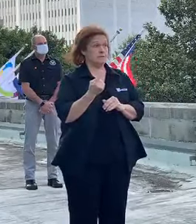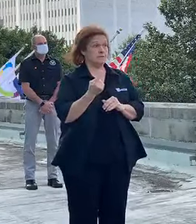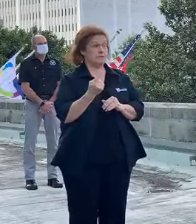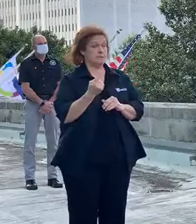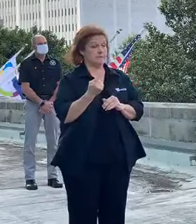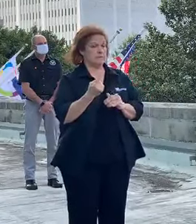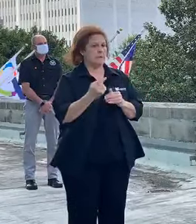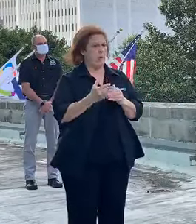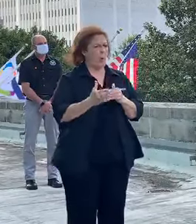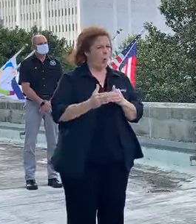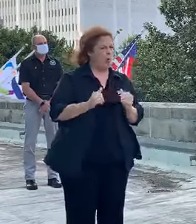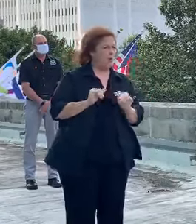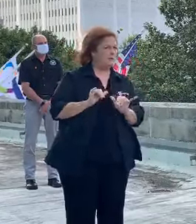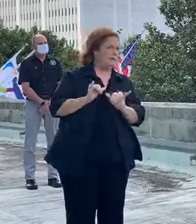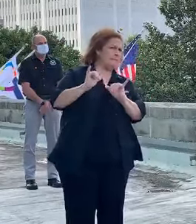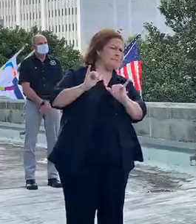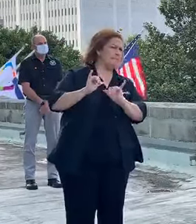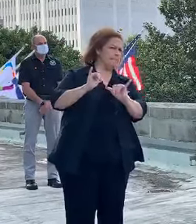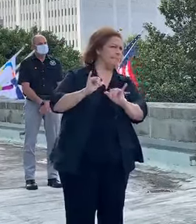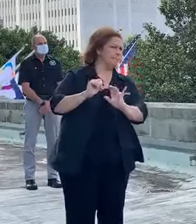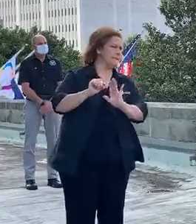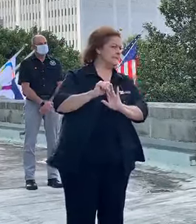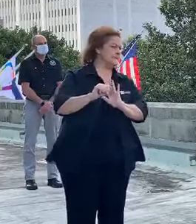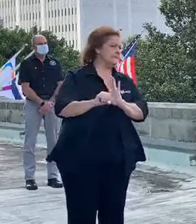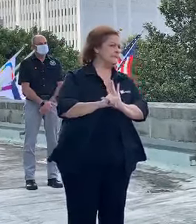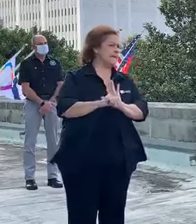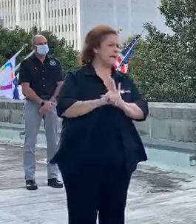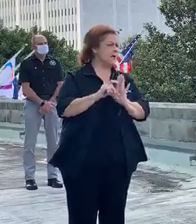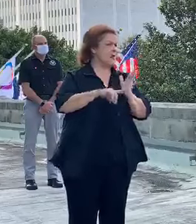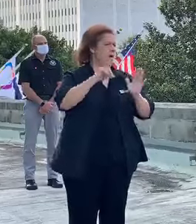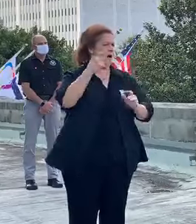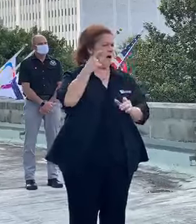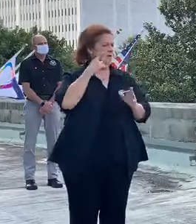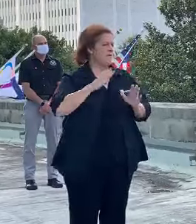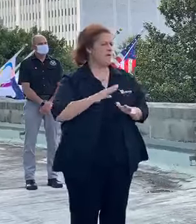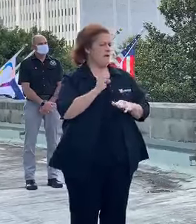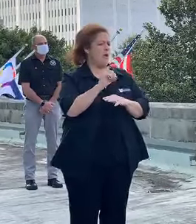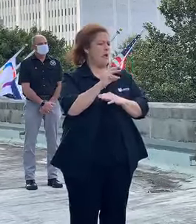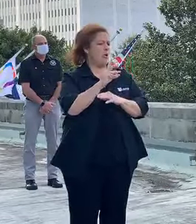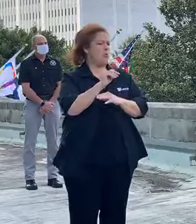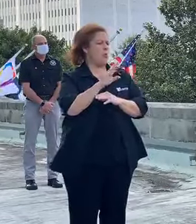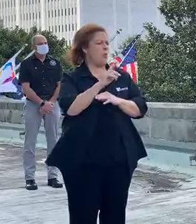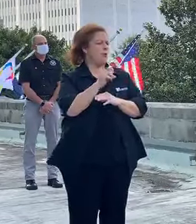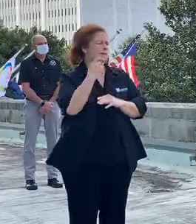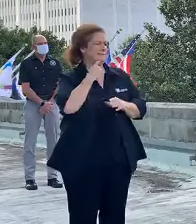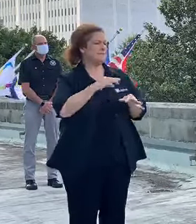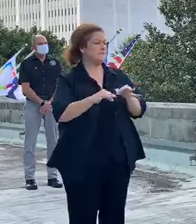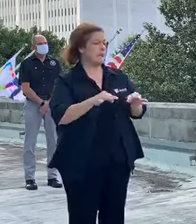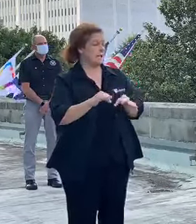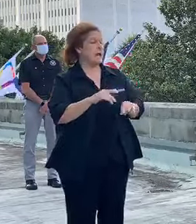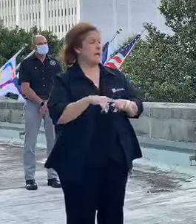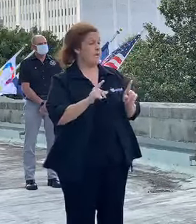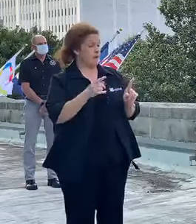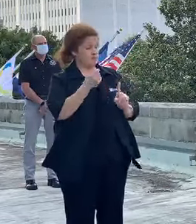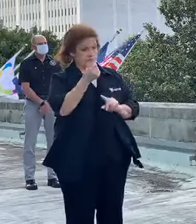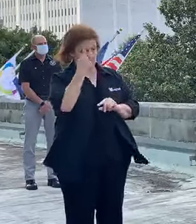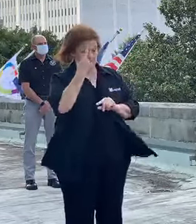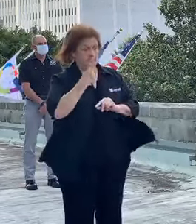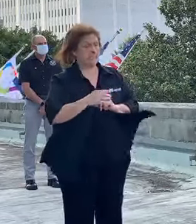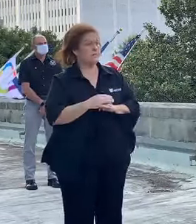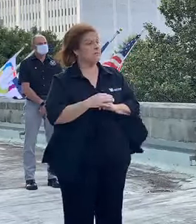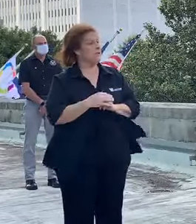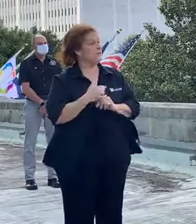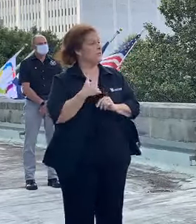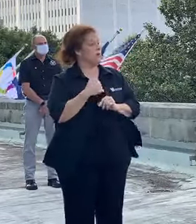aligned with the statewide guidelines that Governor Edwards announced yesterday, and that's important. But we are, as you just heard, being